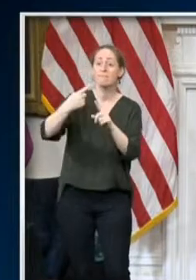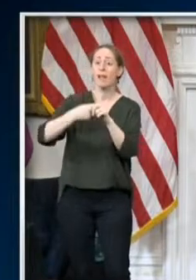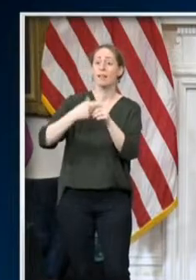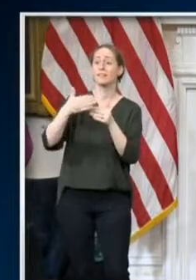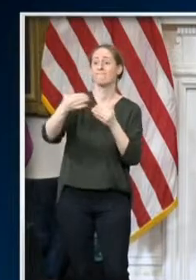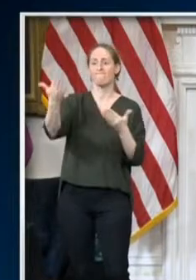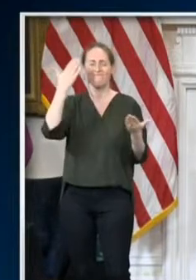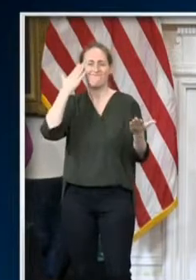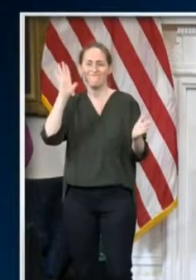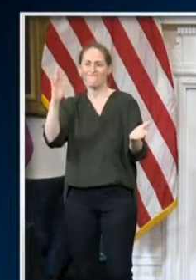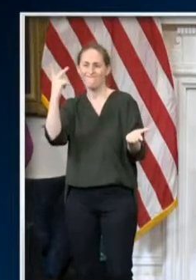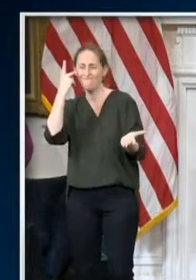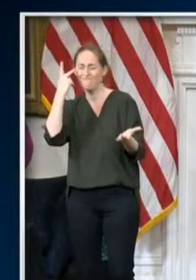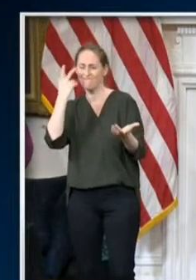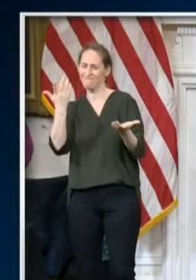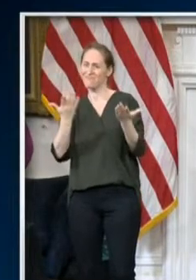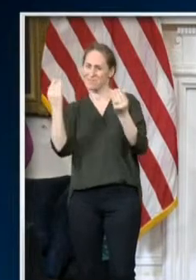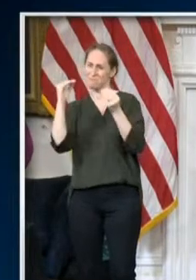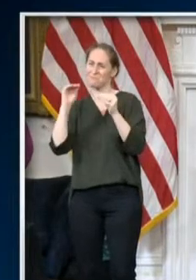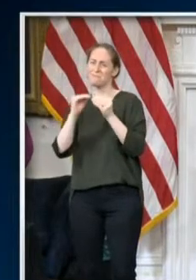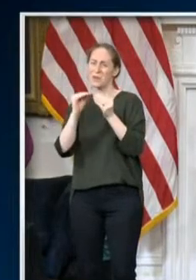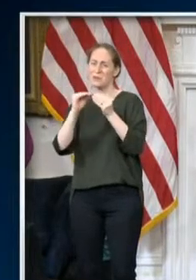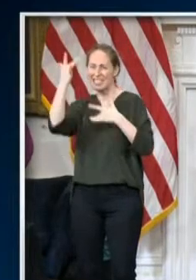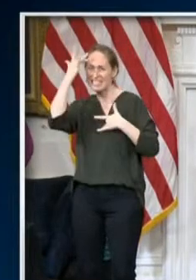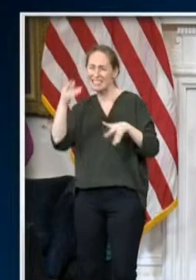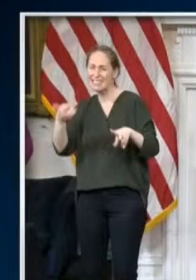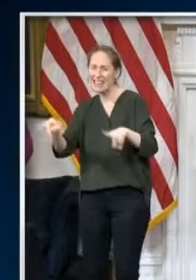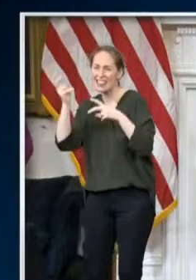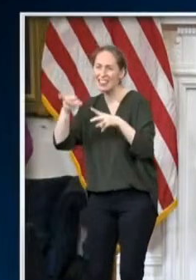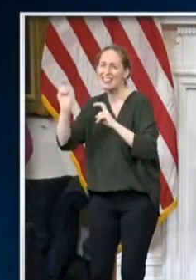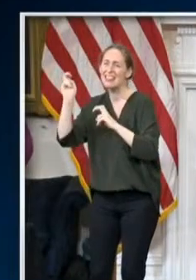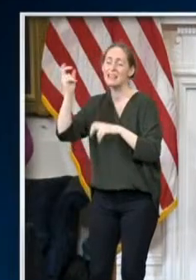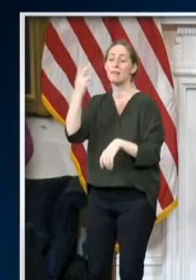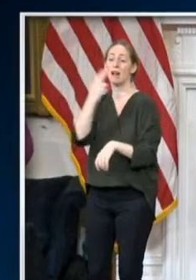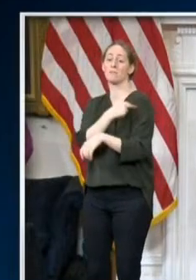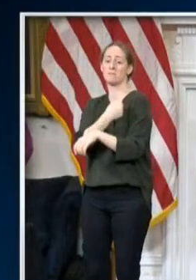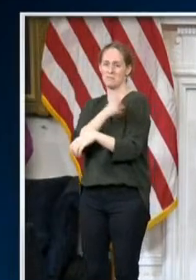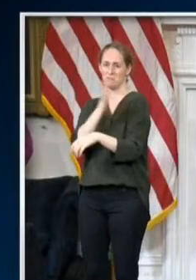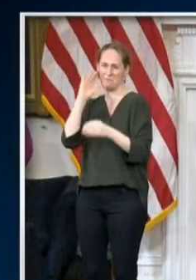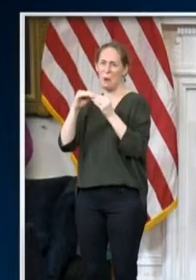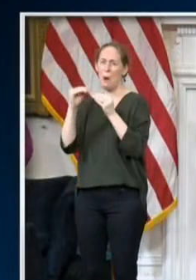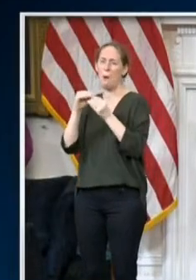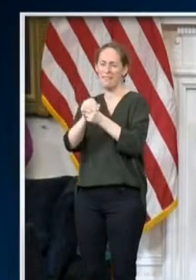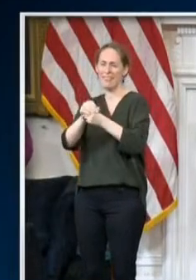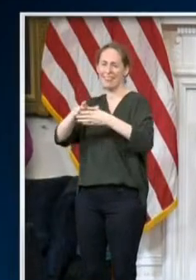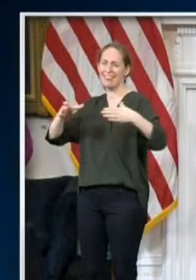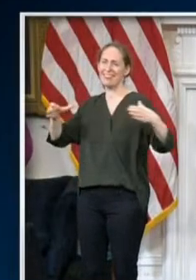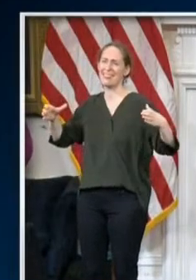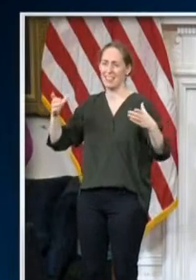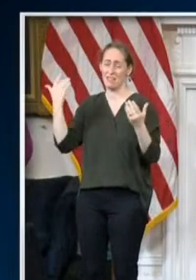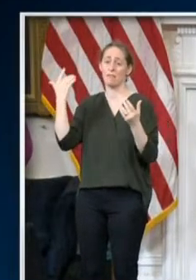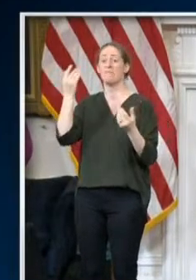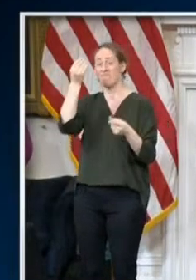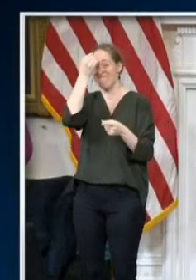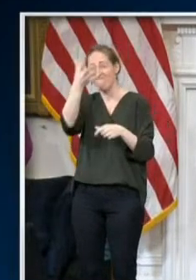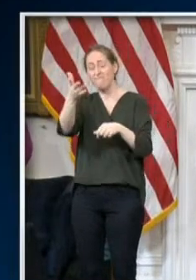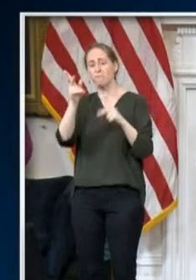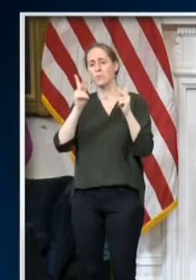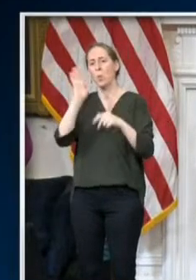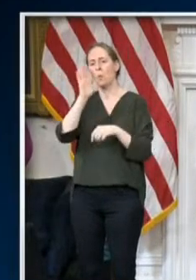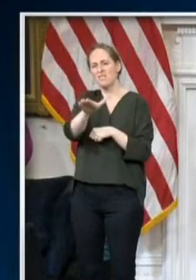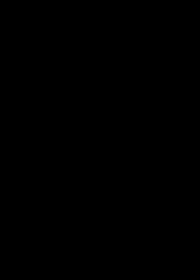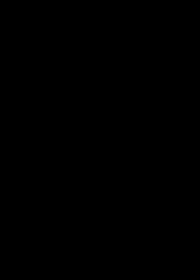getting infected, being hospitalized, and losing their lives. Our collective